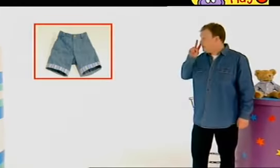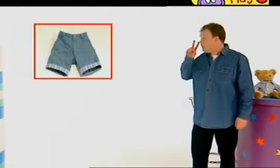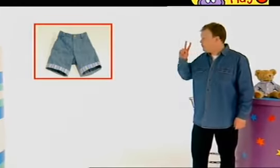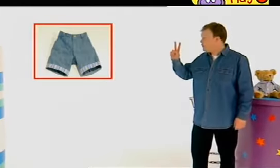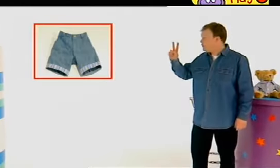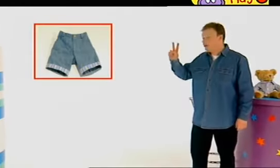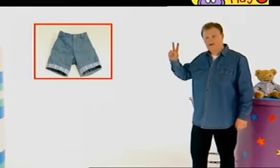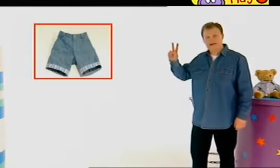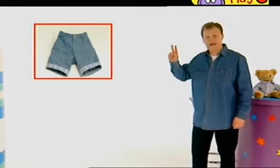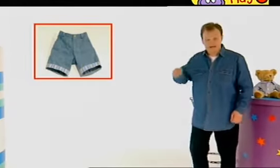Look.